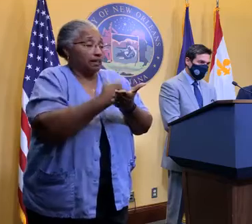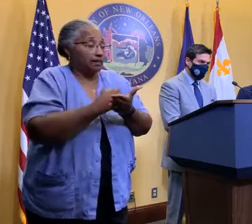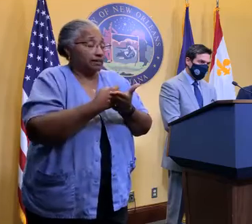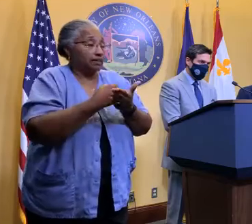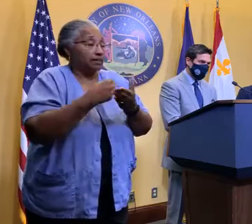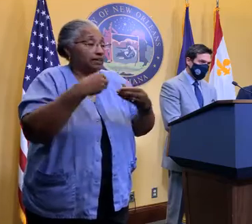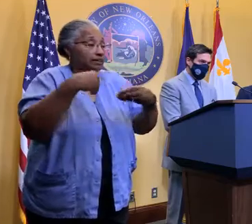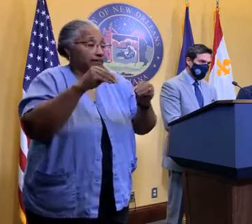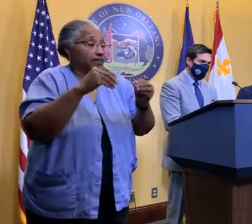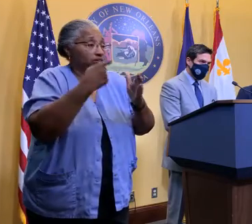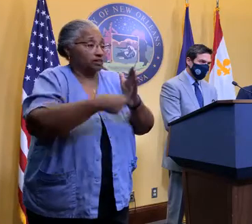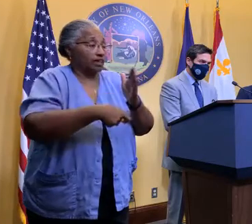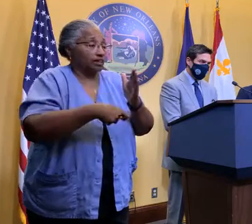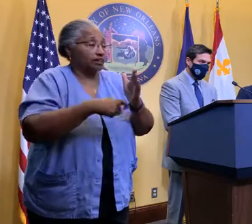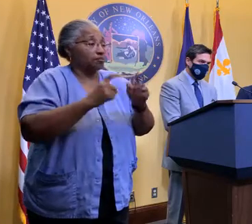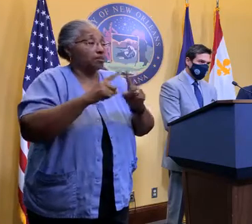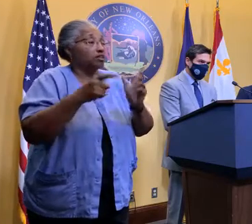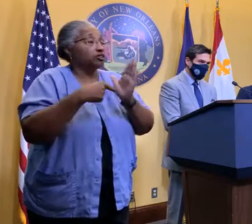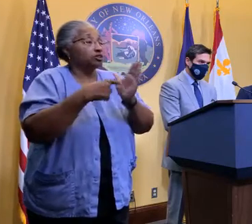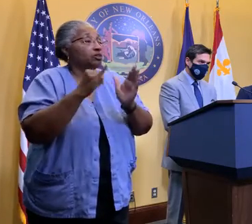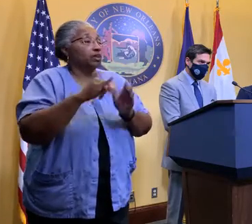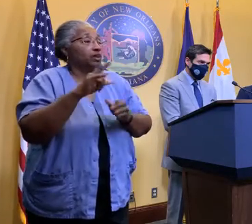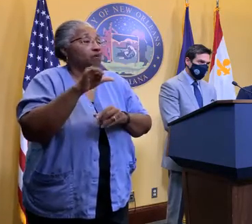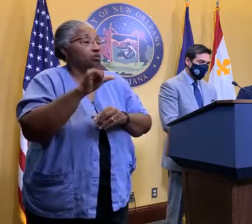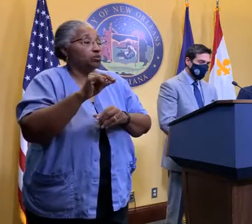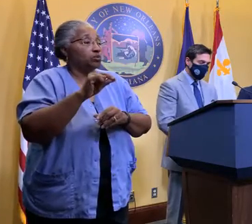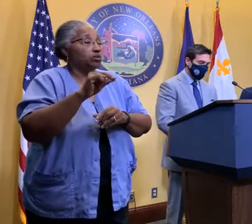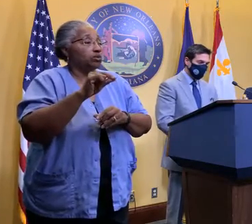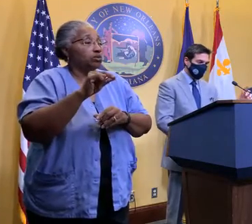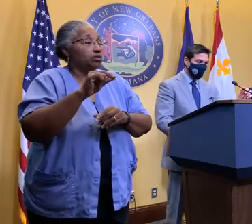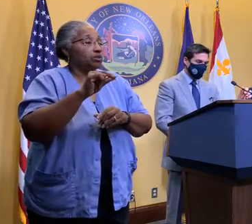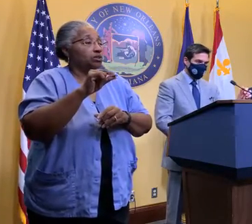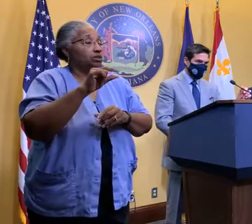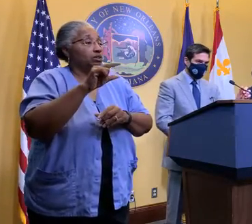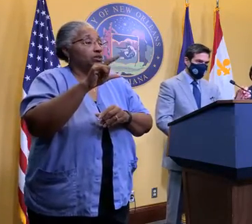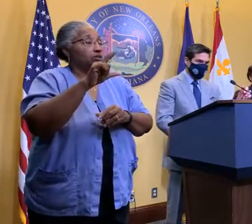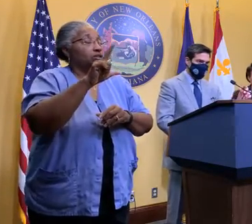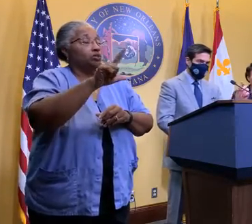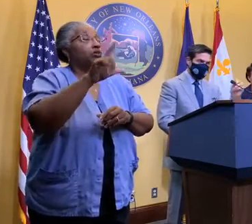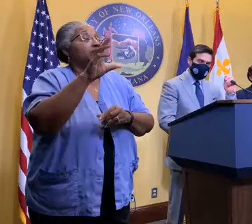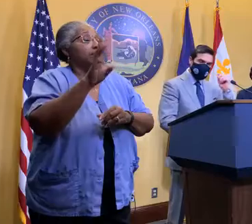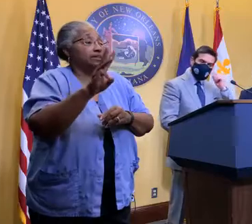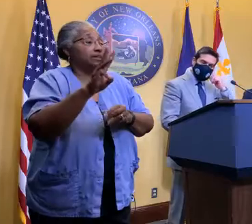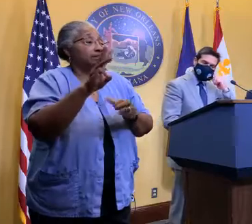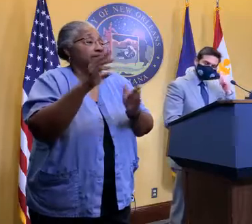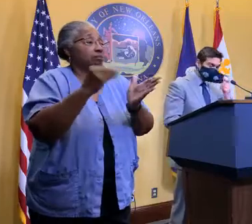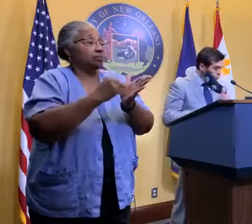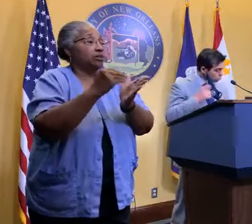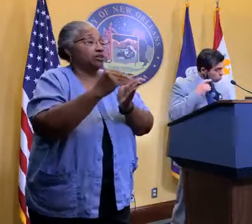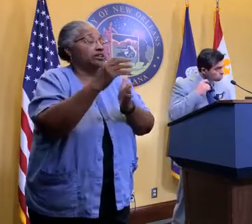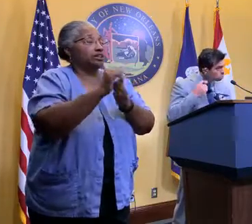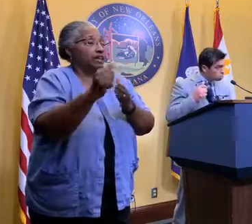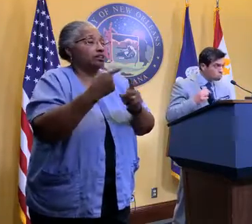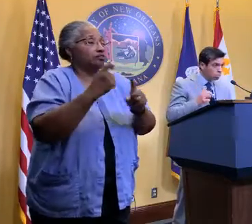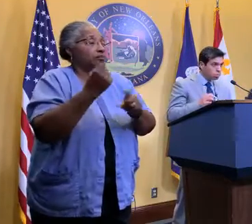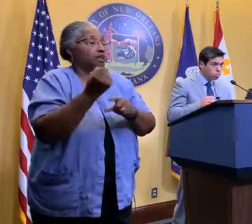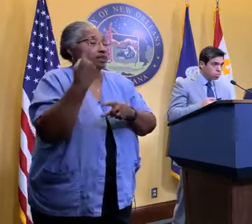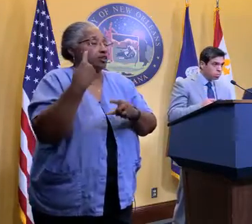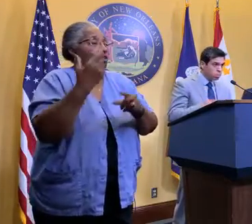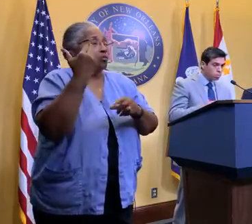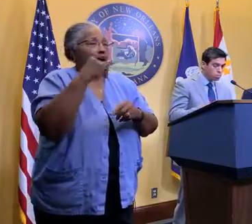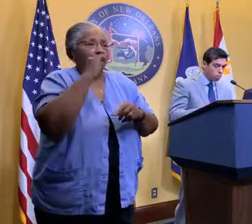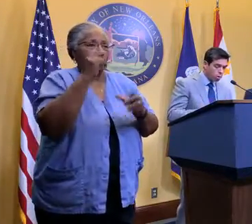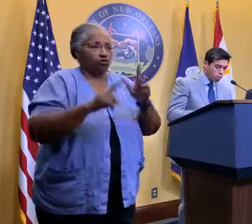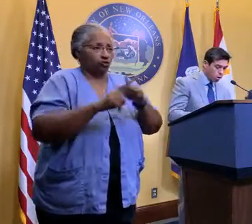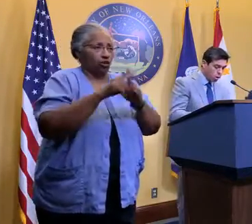again, that presentation shows we're only $26 million from last year. So I'm just wondering how we have the current projection, or why that isn't showing up